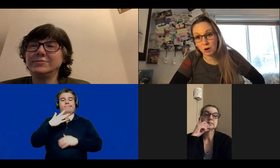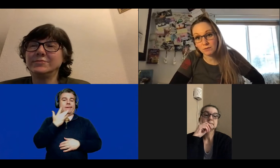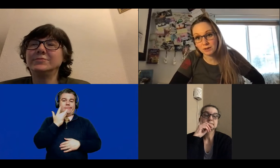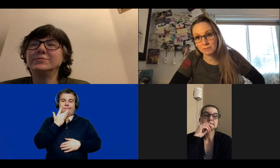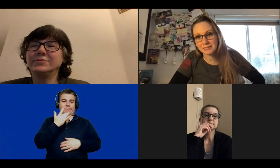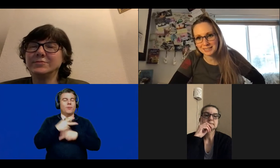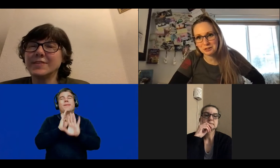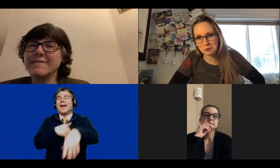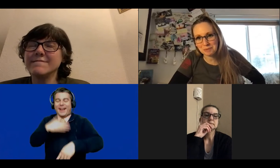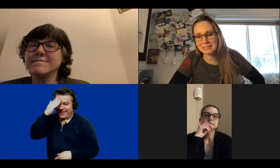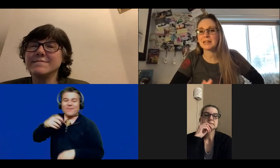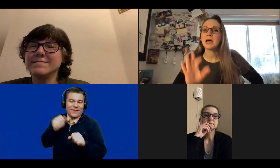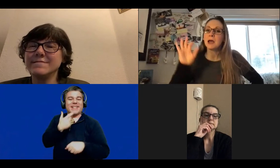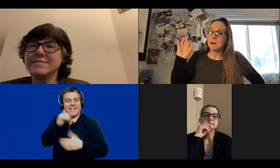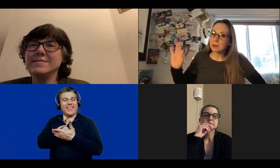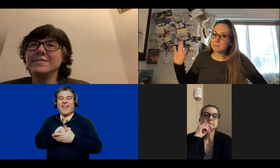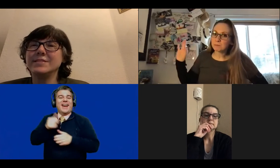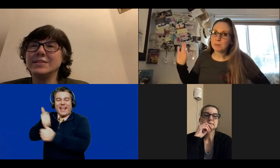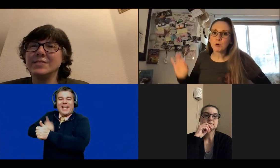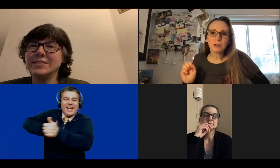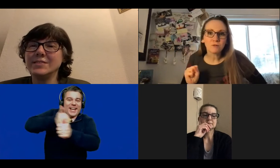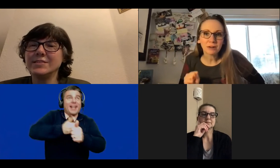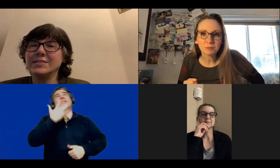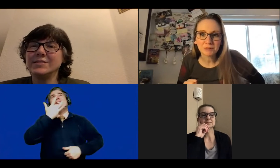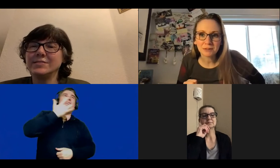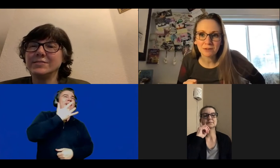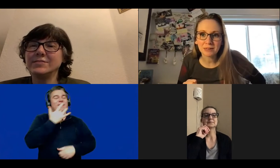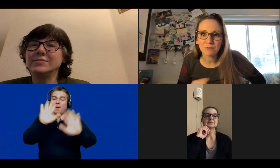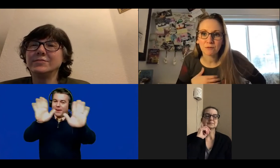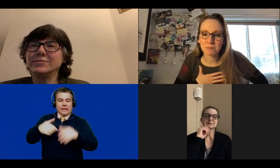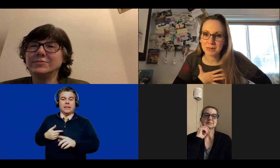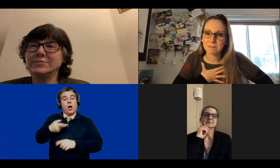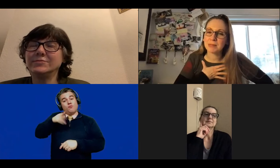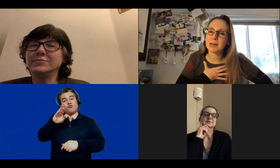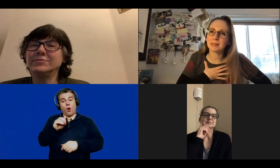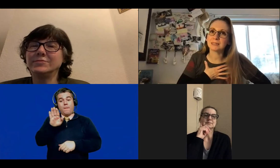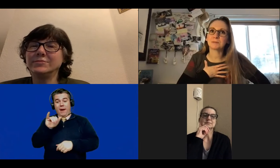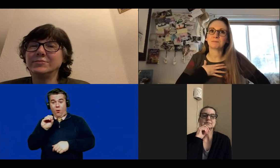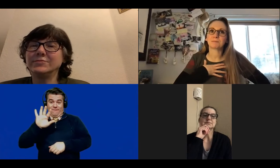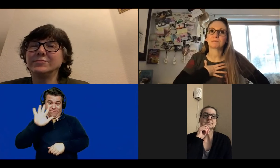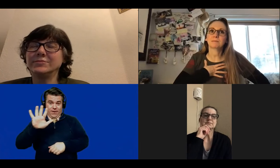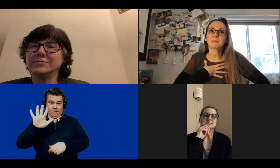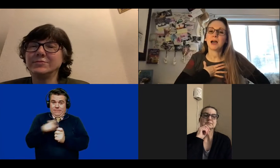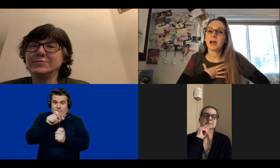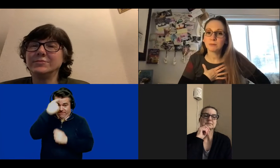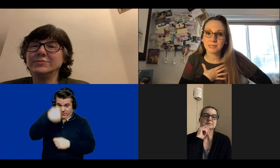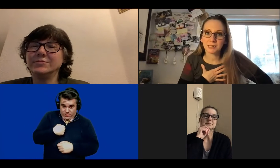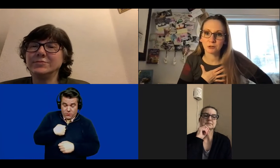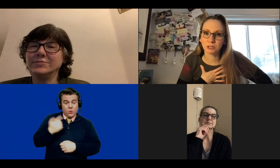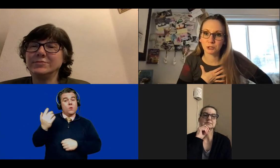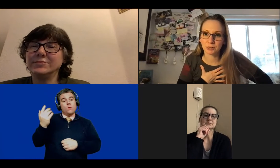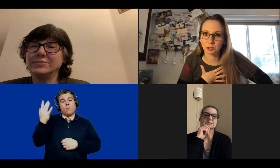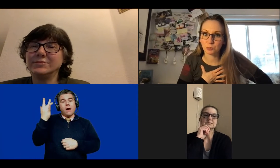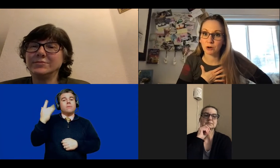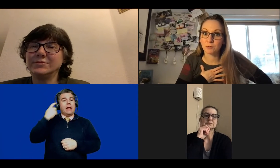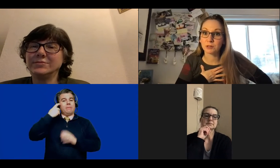that about all of them because I think they're amazing. But PROBIO5 specifically for me, because I was